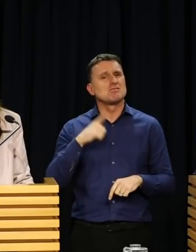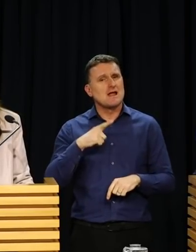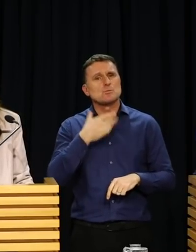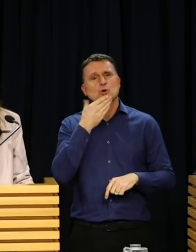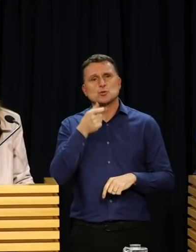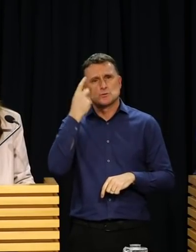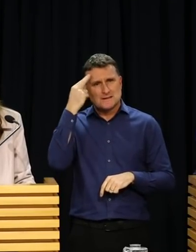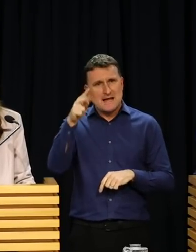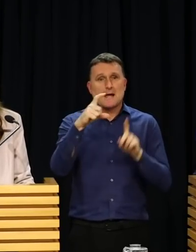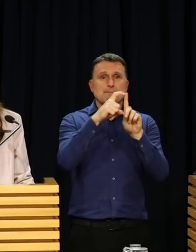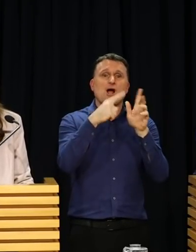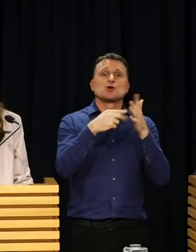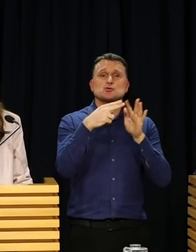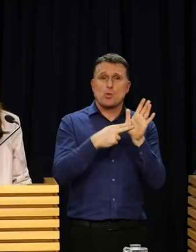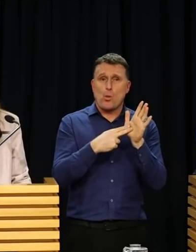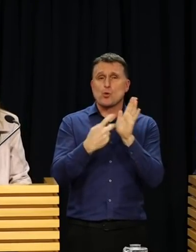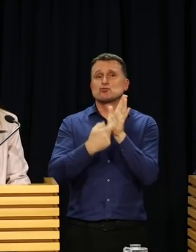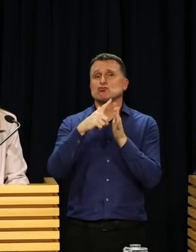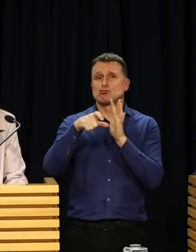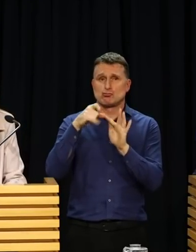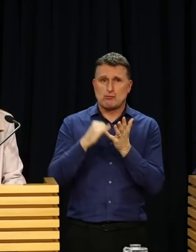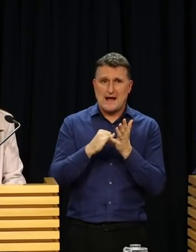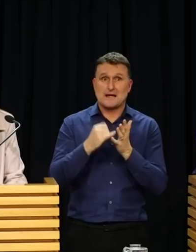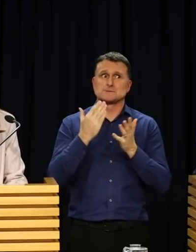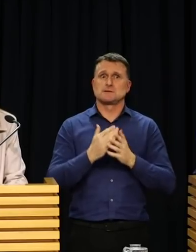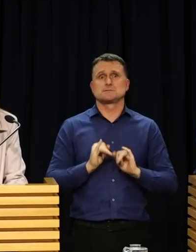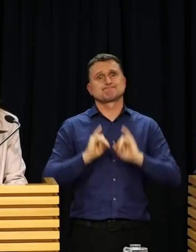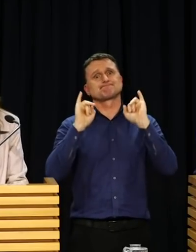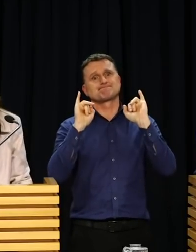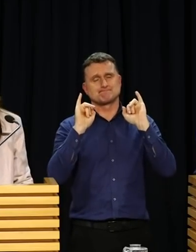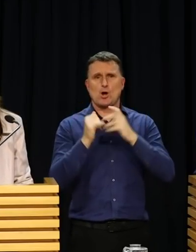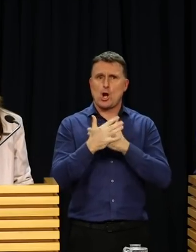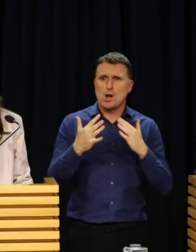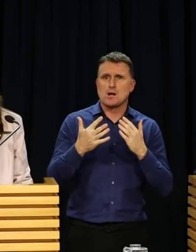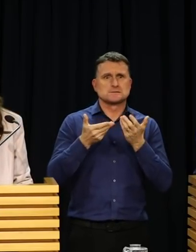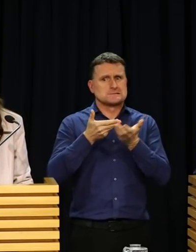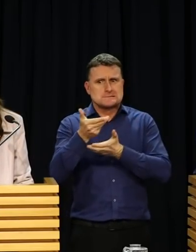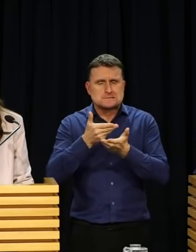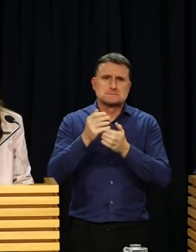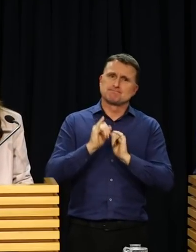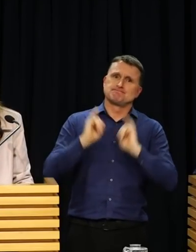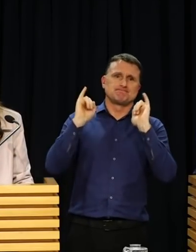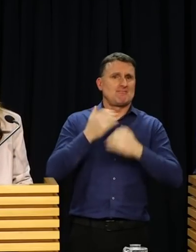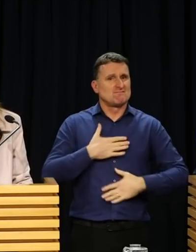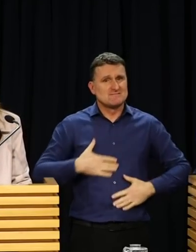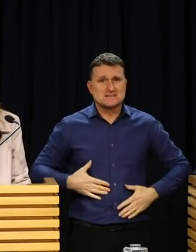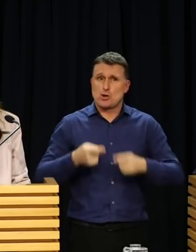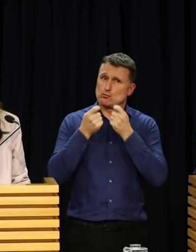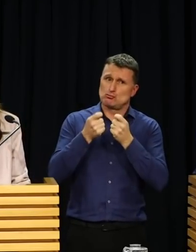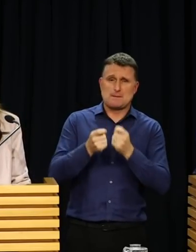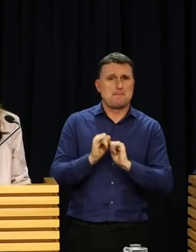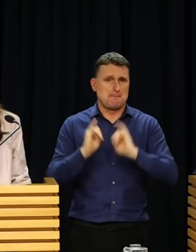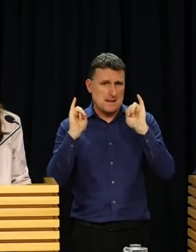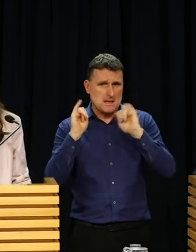raids. They were routinely severe, with demeaning verbal and physical treatment. During that